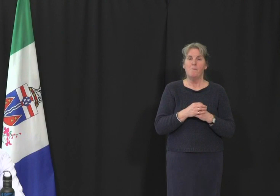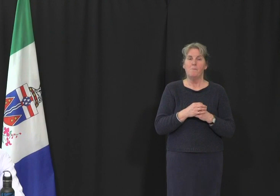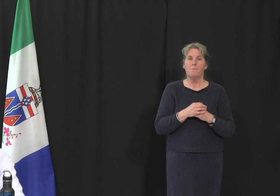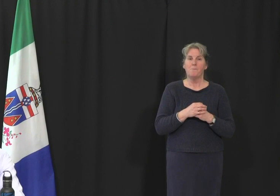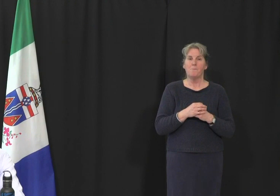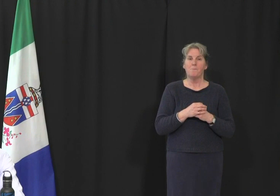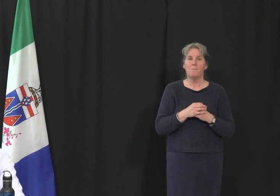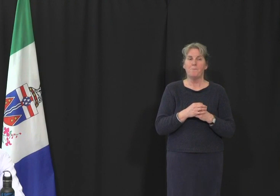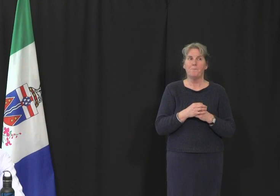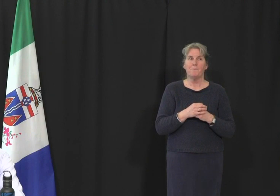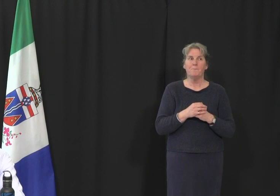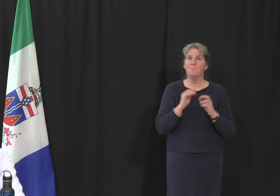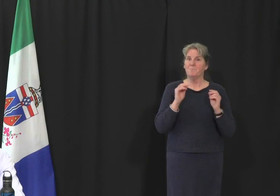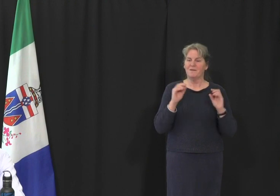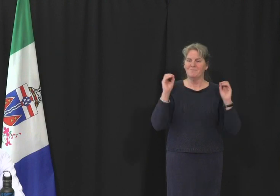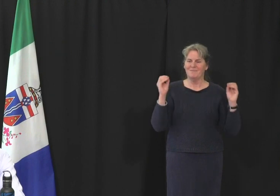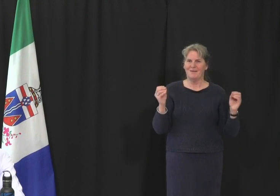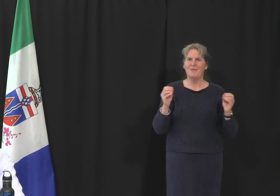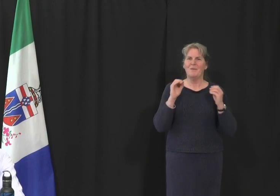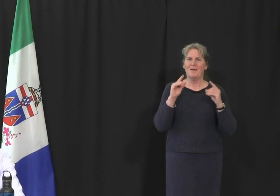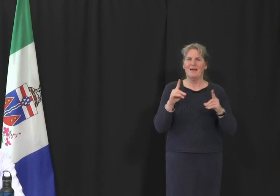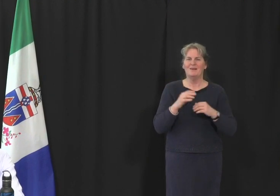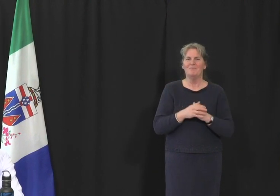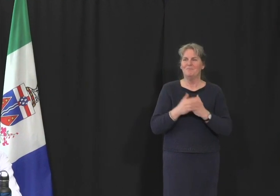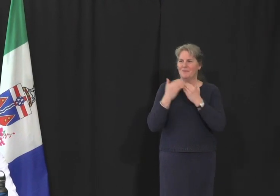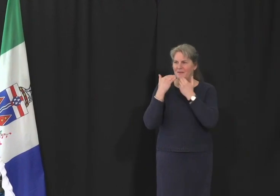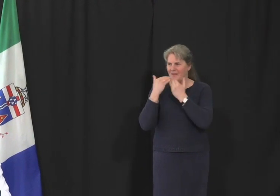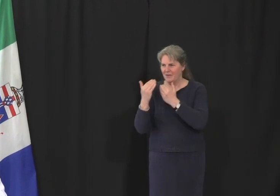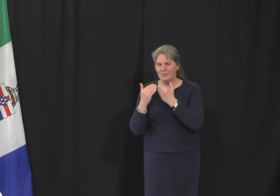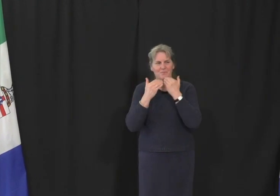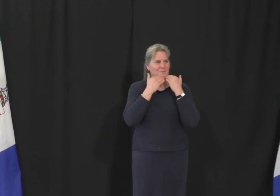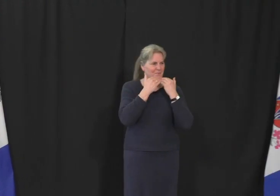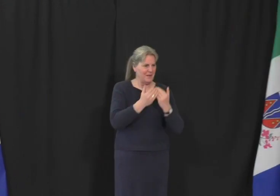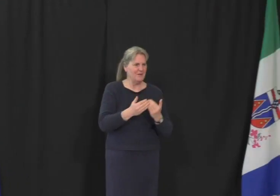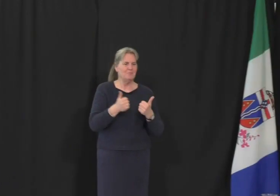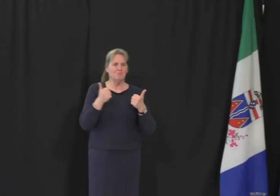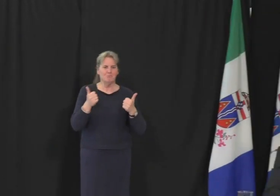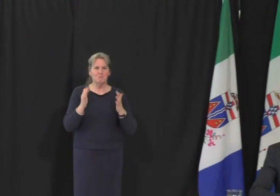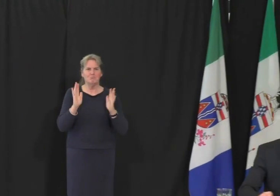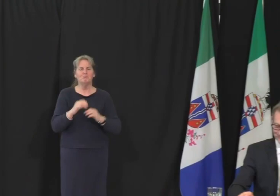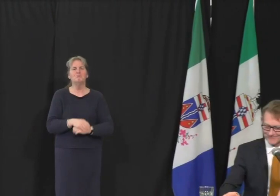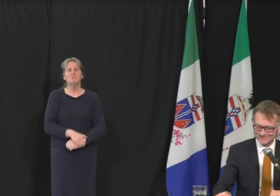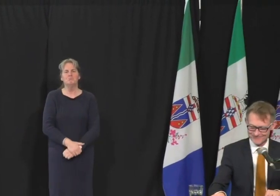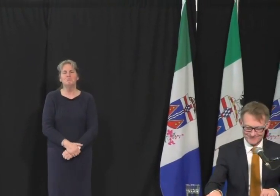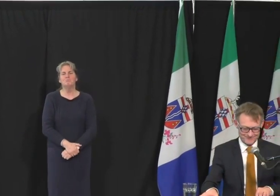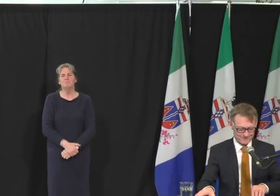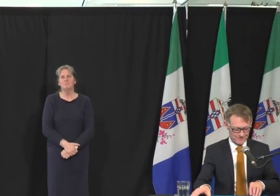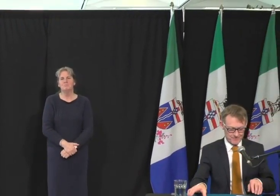Hearing nothing, thank you very much. Thank you, Premier Silver. Thank you, Dr. Hanley. Thanks, Bob.